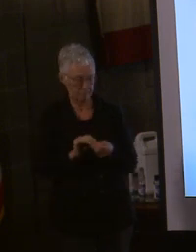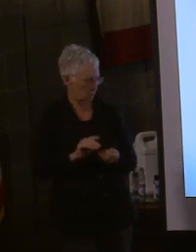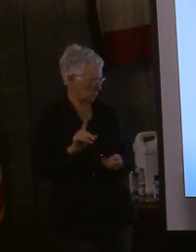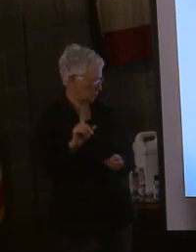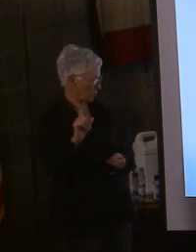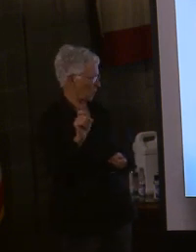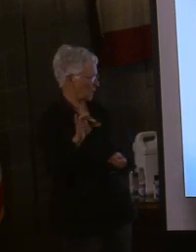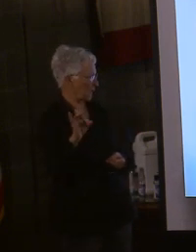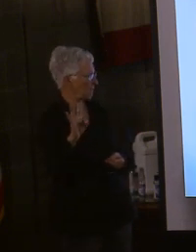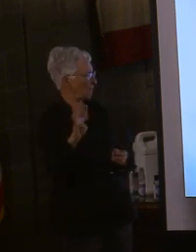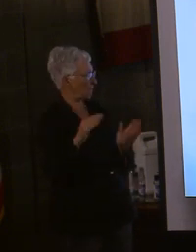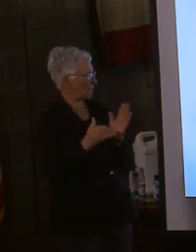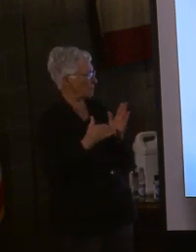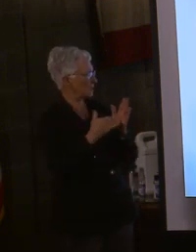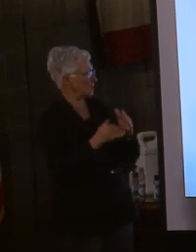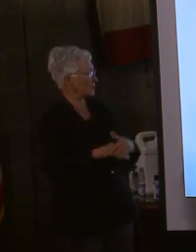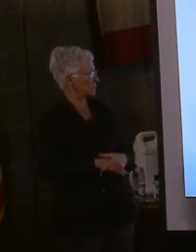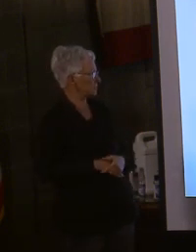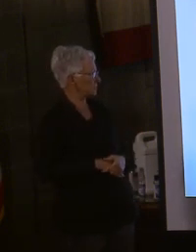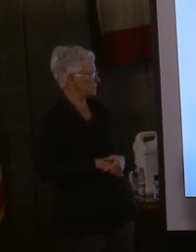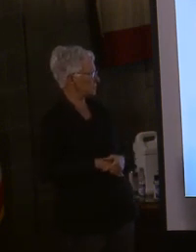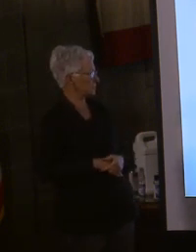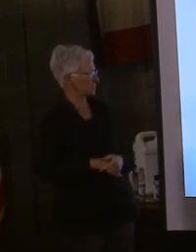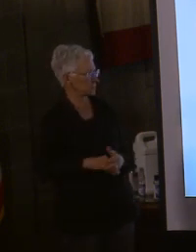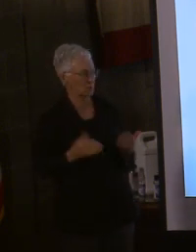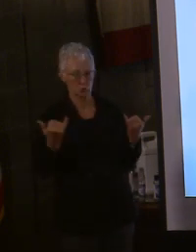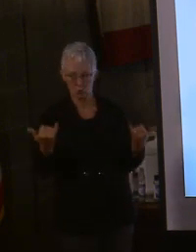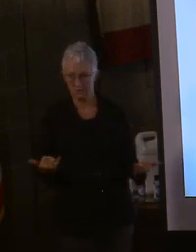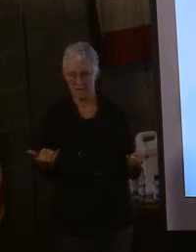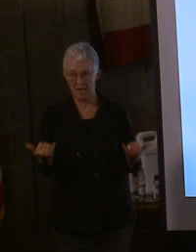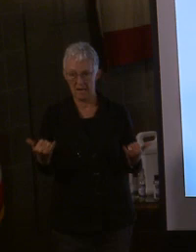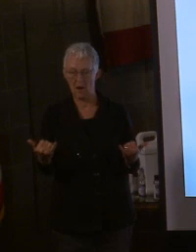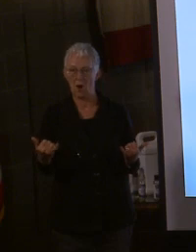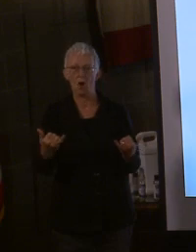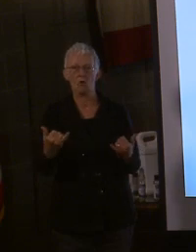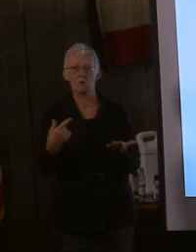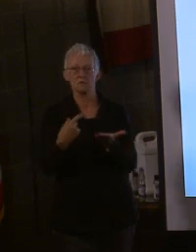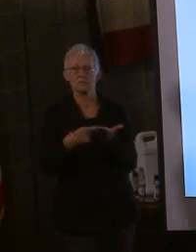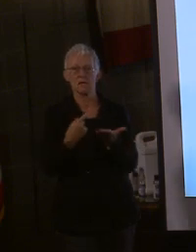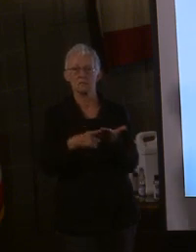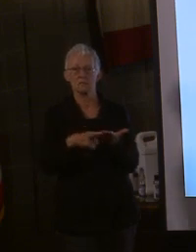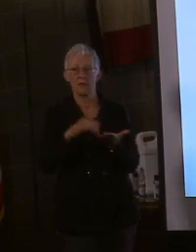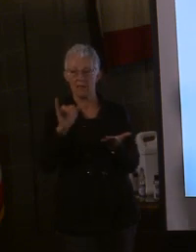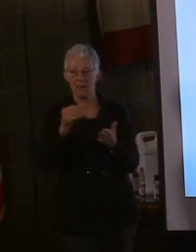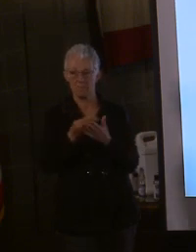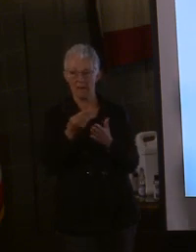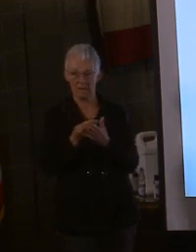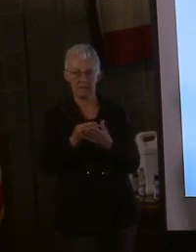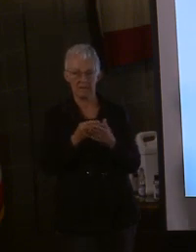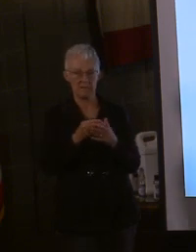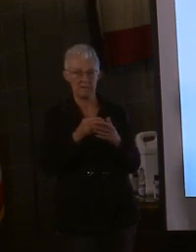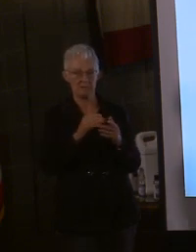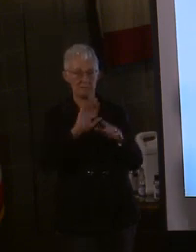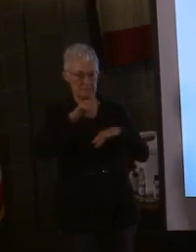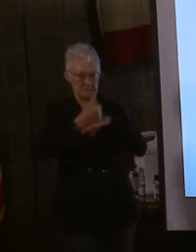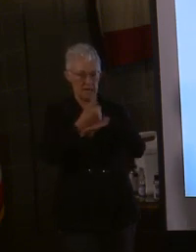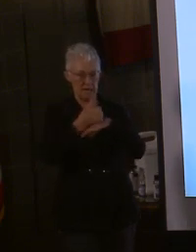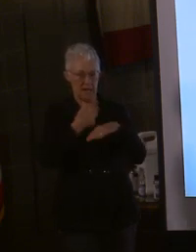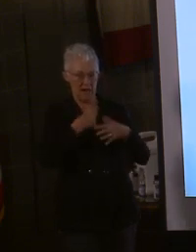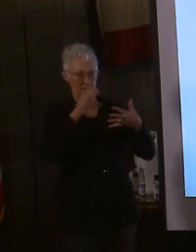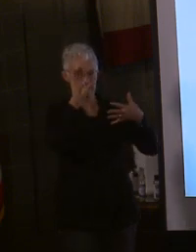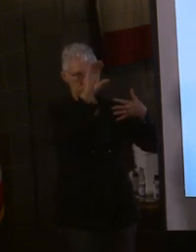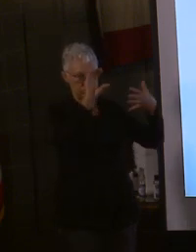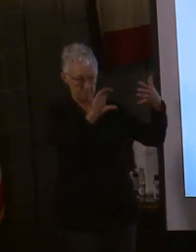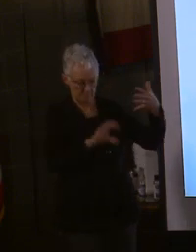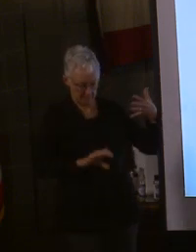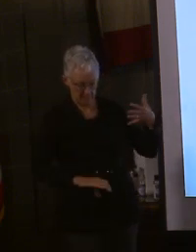up to date on where we are with regard to the utilization of those funds that we allocated. So let's start here in our